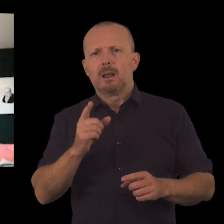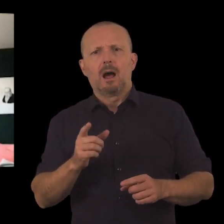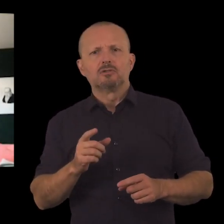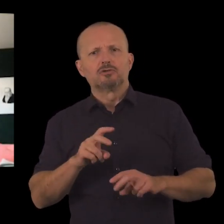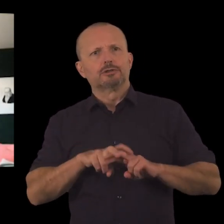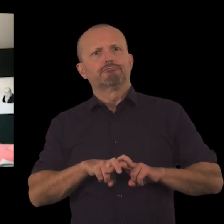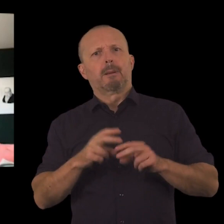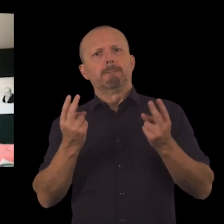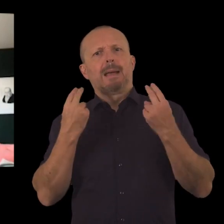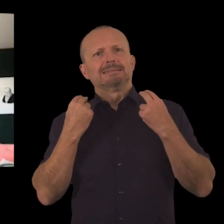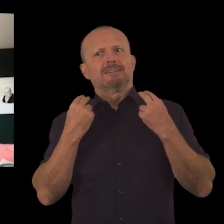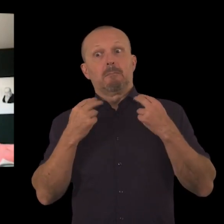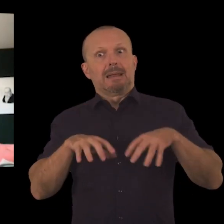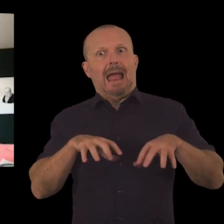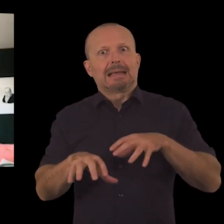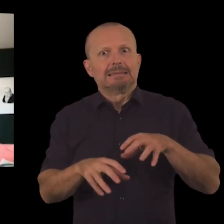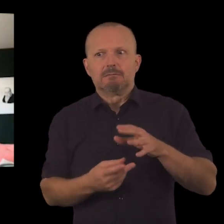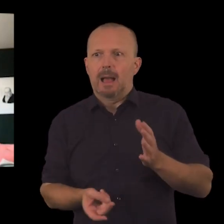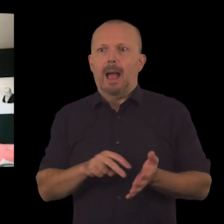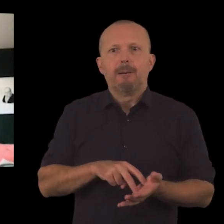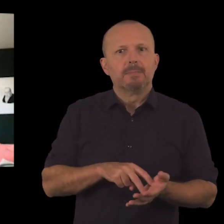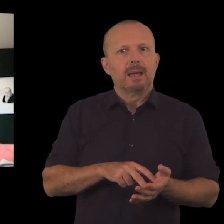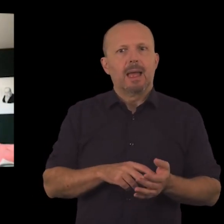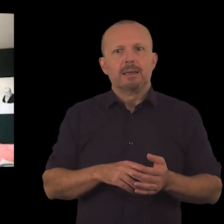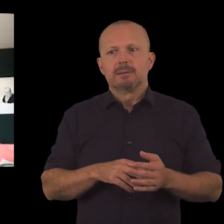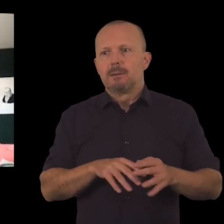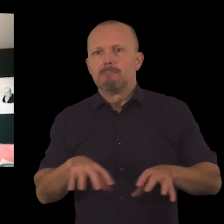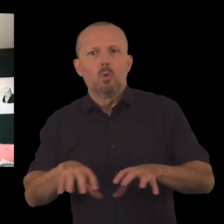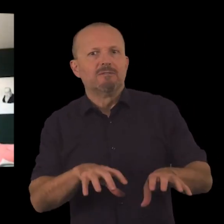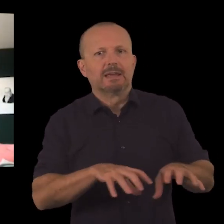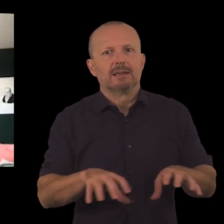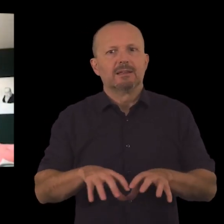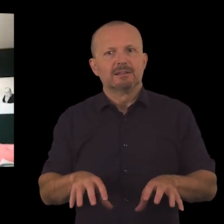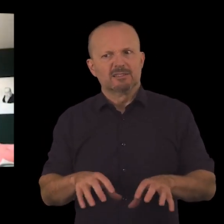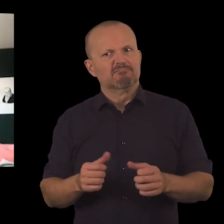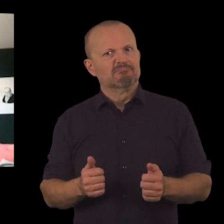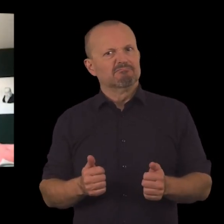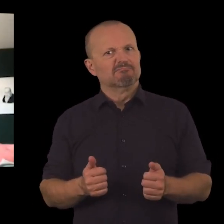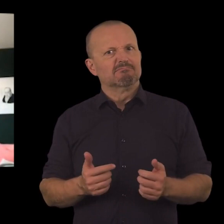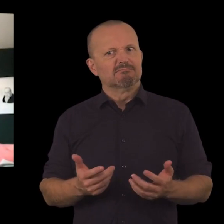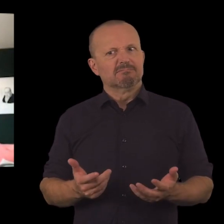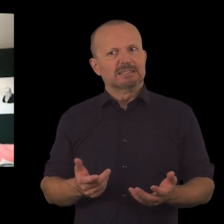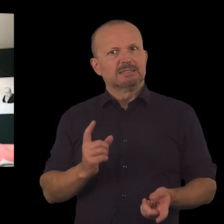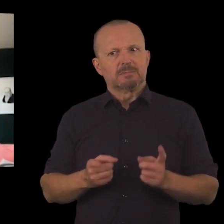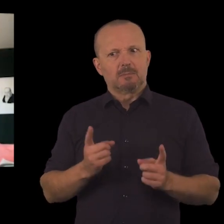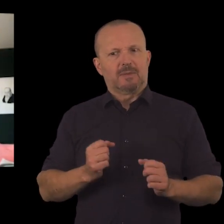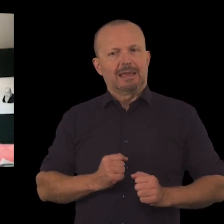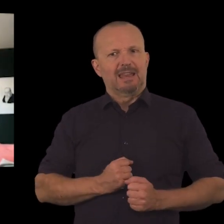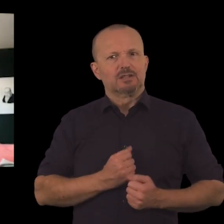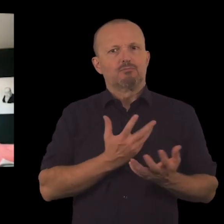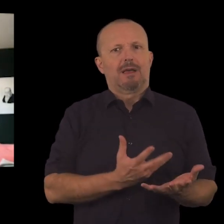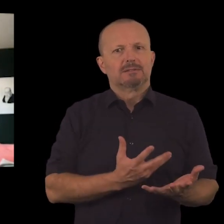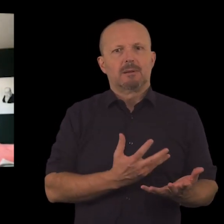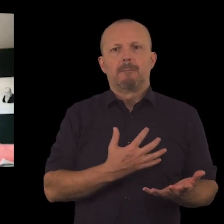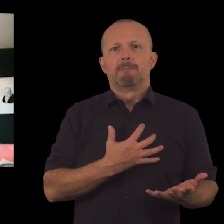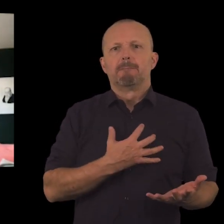moving, and often people will express things that way that they're not comfortable expressing